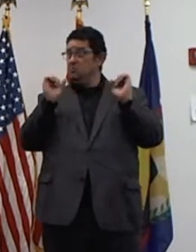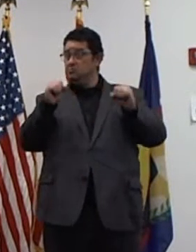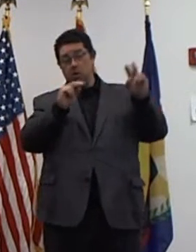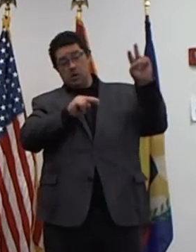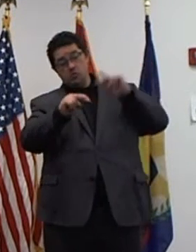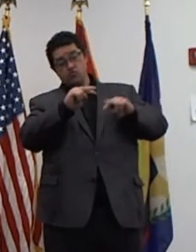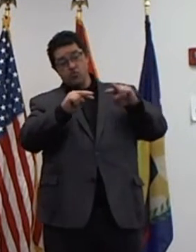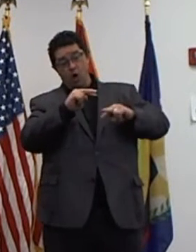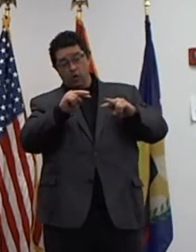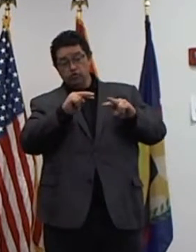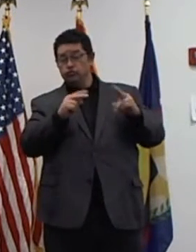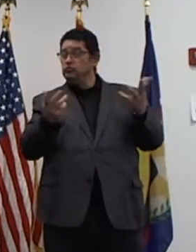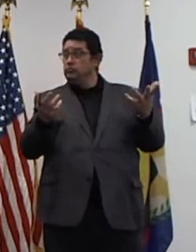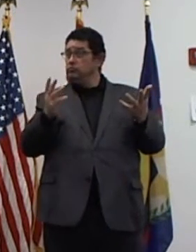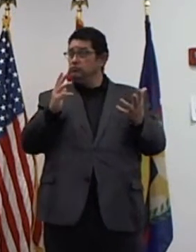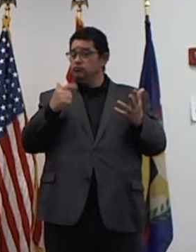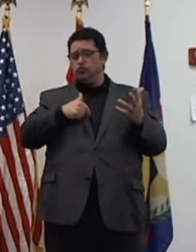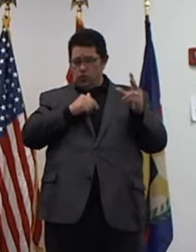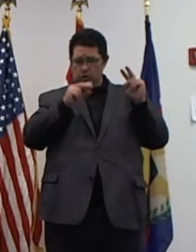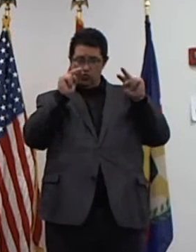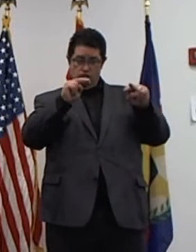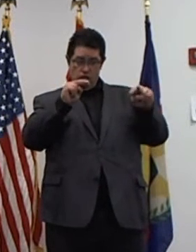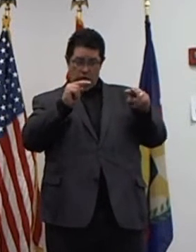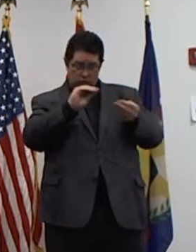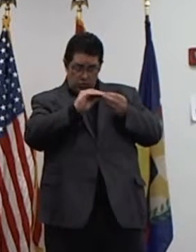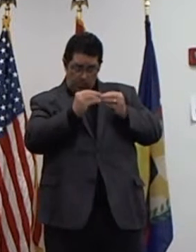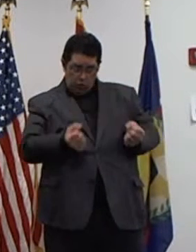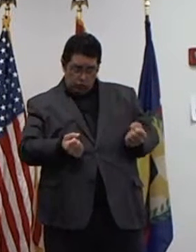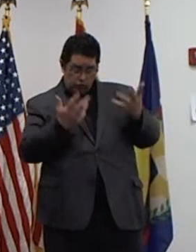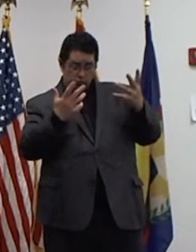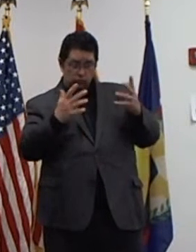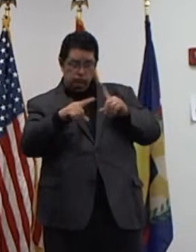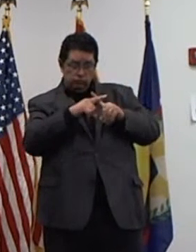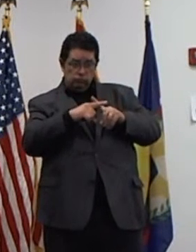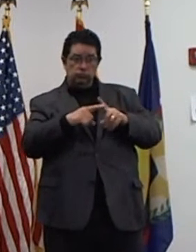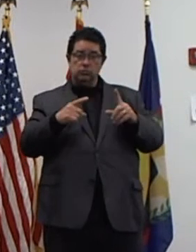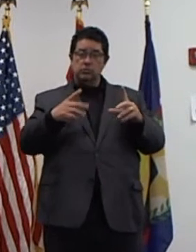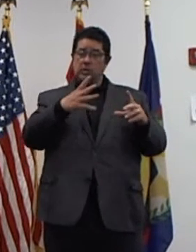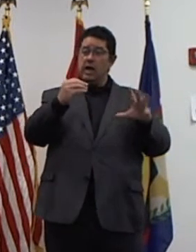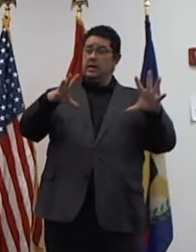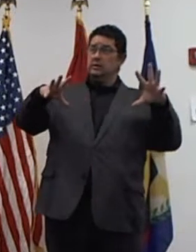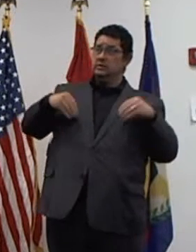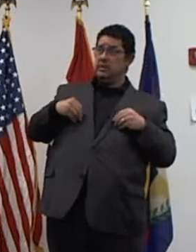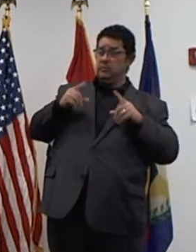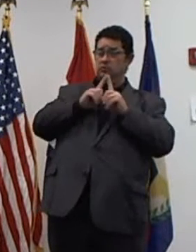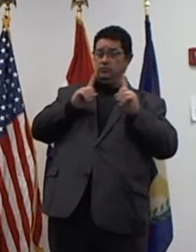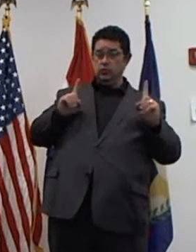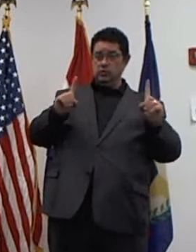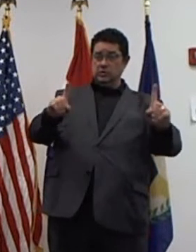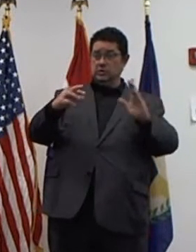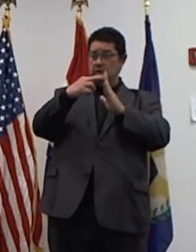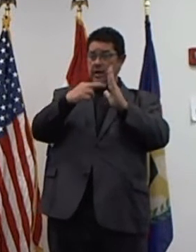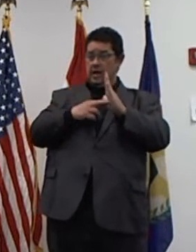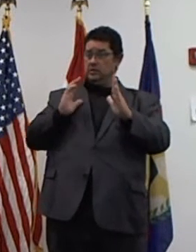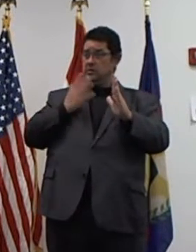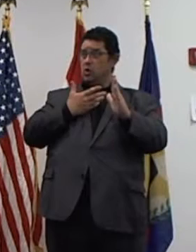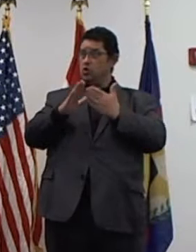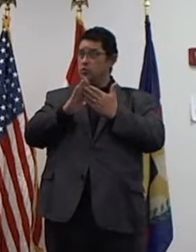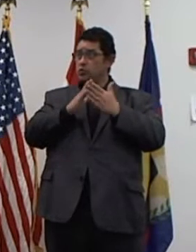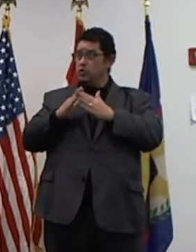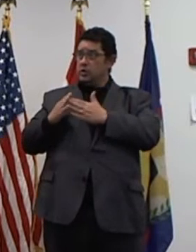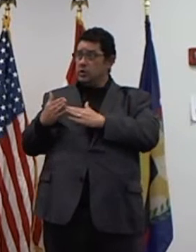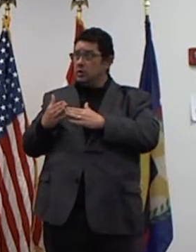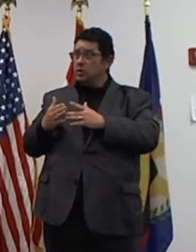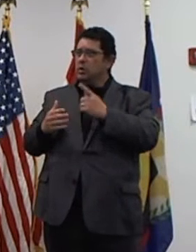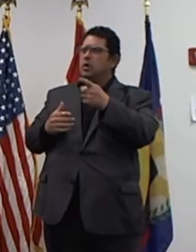to follow all of these numbers, and we'll continue to watch the acceptance of social distancing guidelines in our community. On the